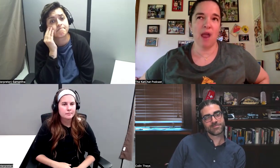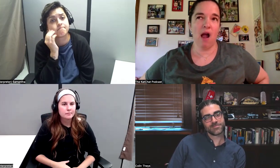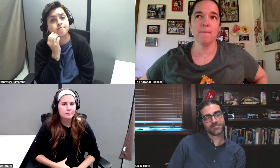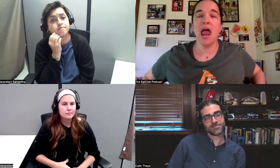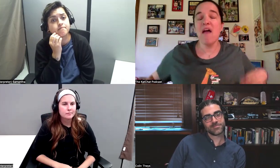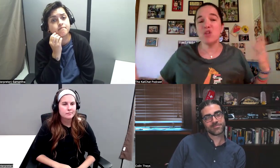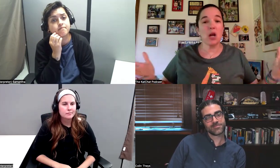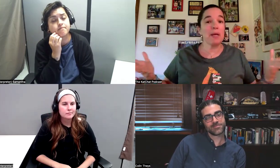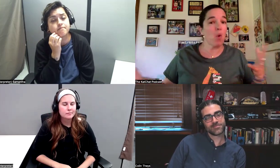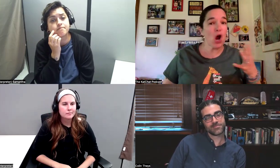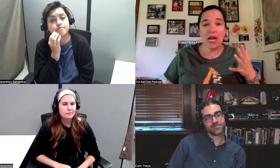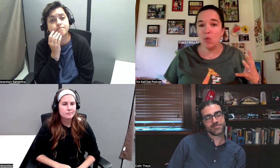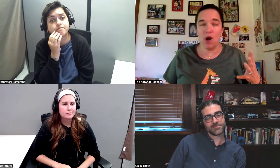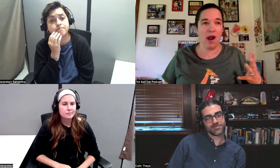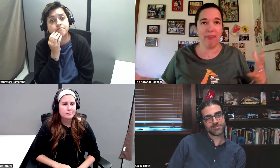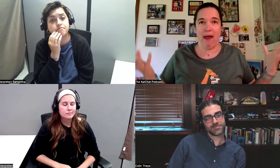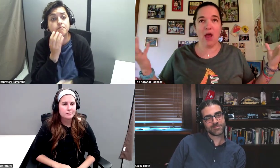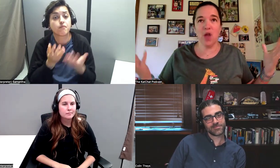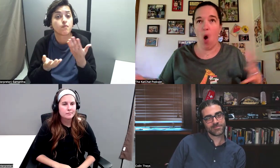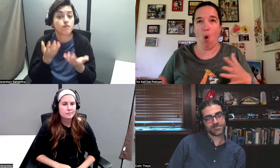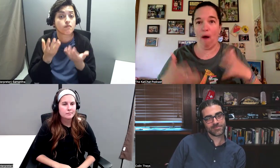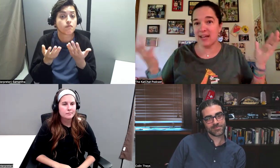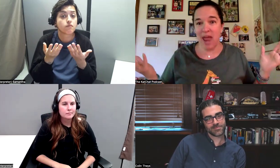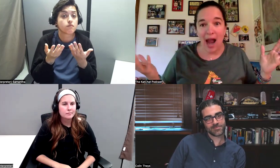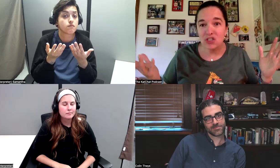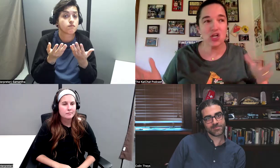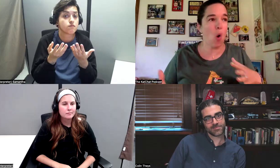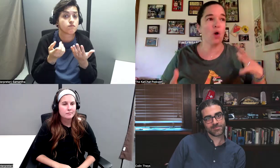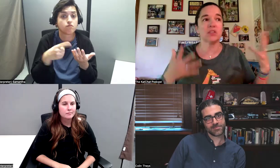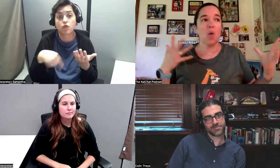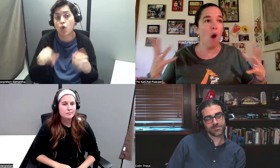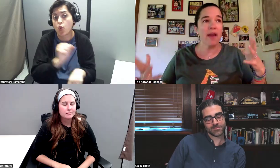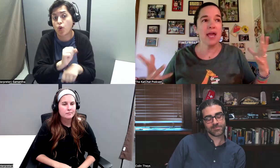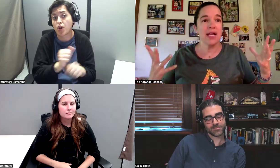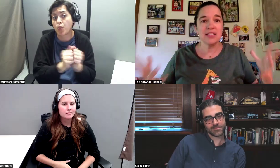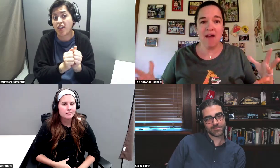let me think. If you're gonna be working with, I don't know, a deaf actor